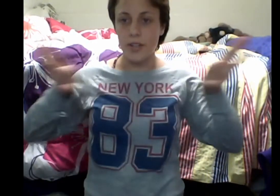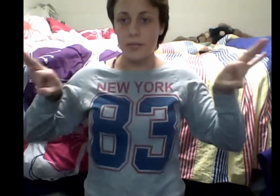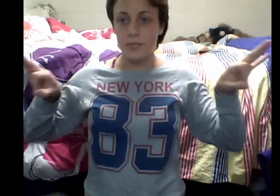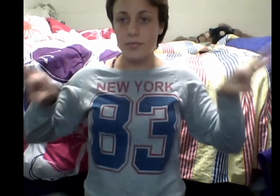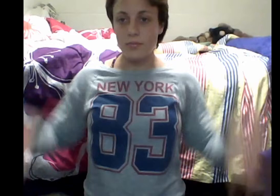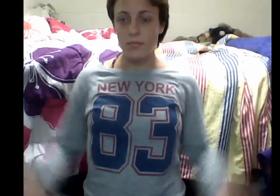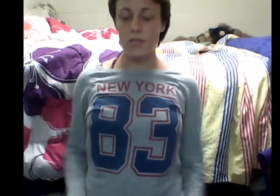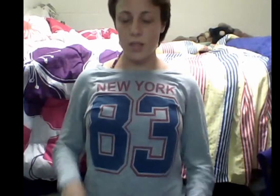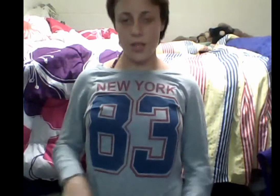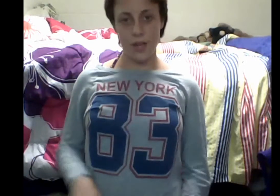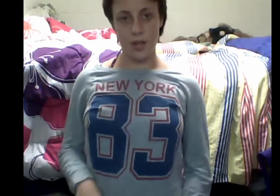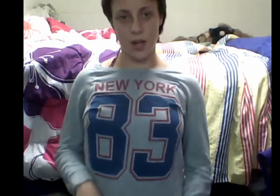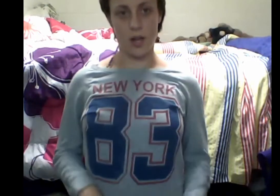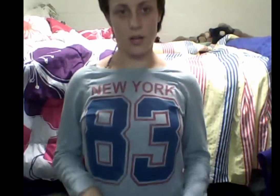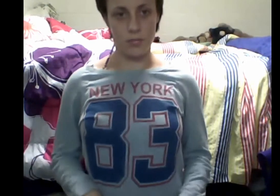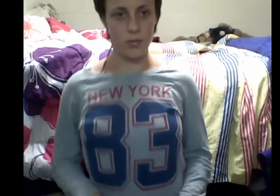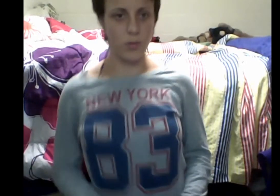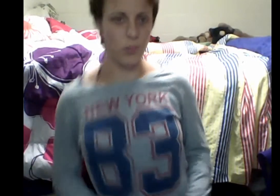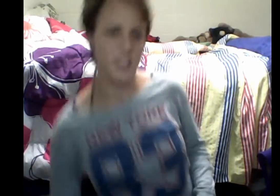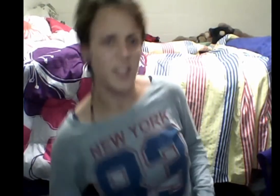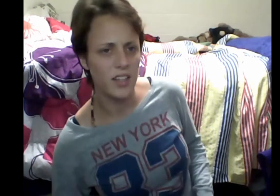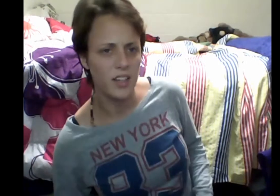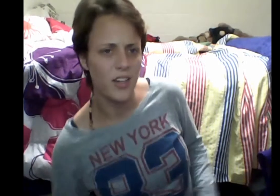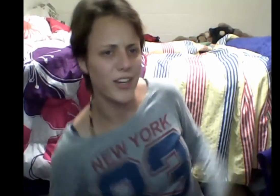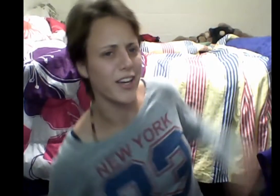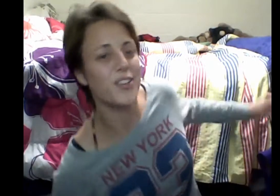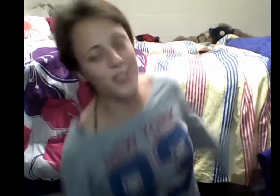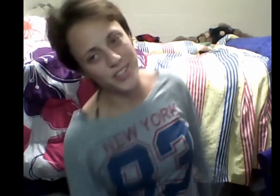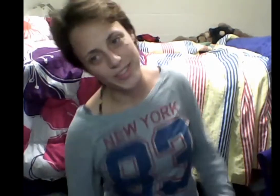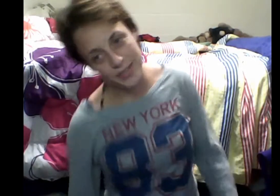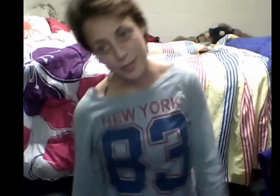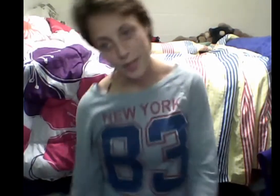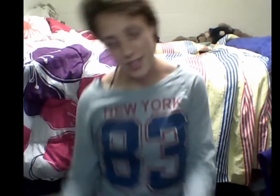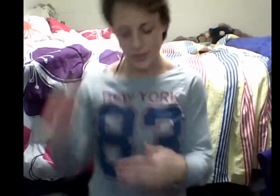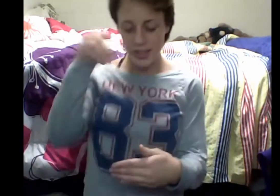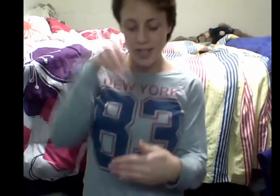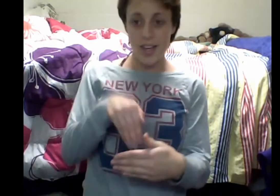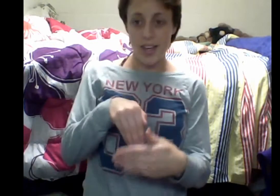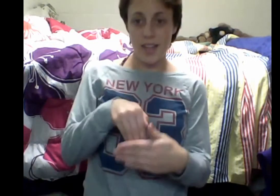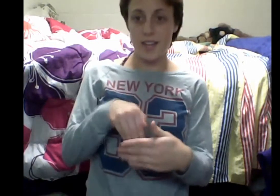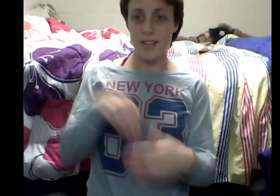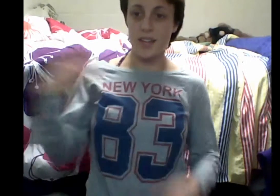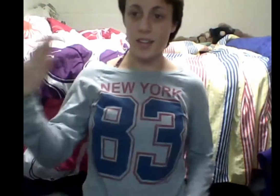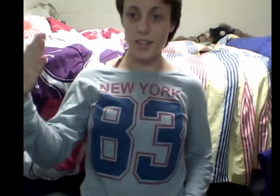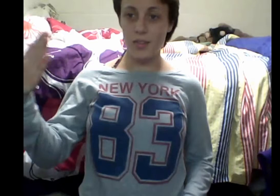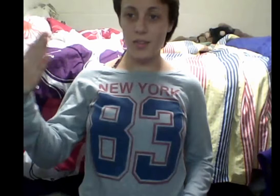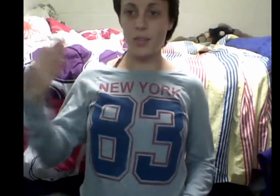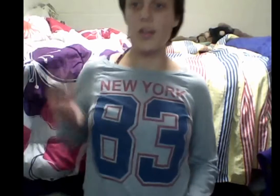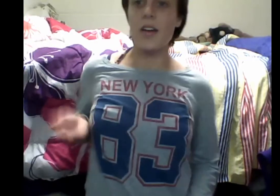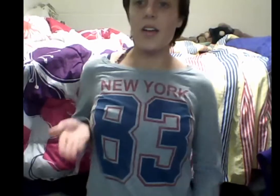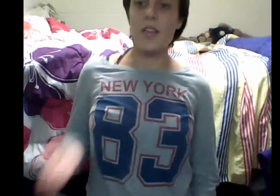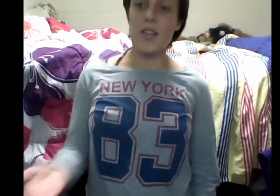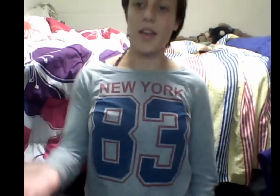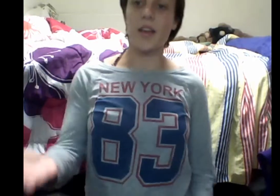freedom. What was I saying? Yeah, in you there's freedom for my soul. In you